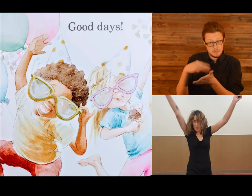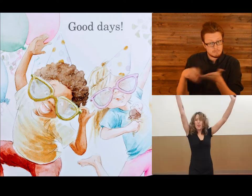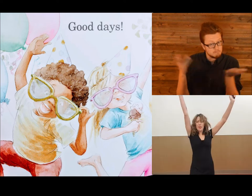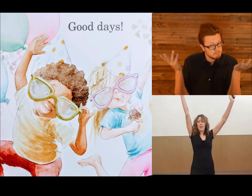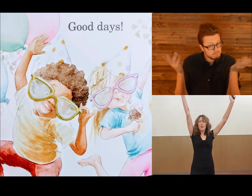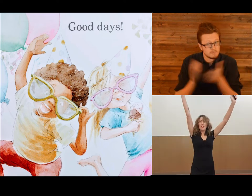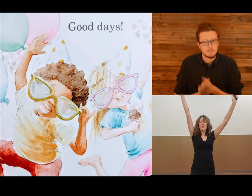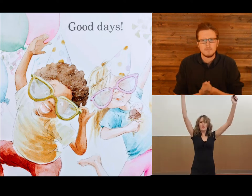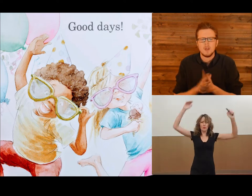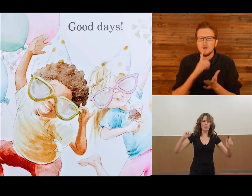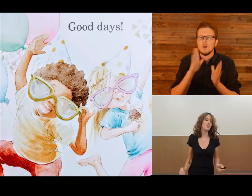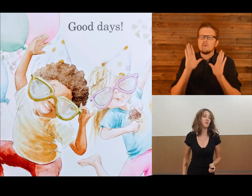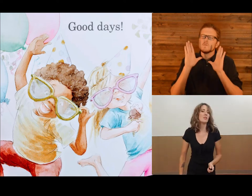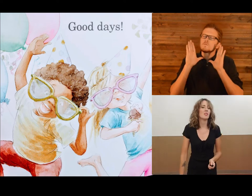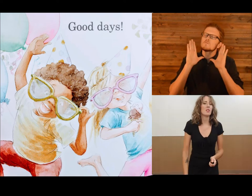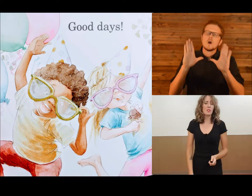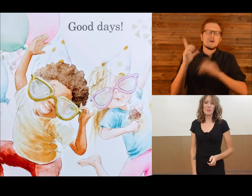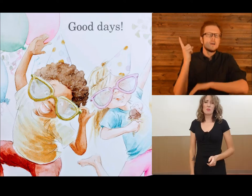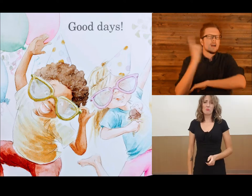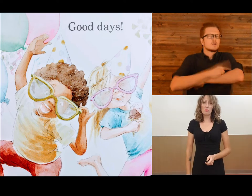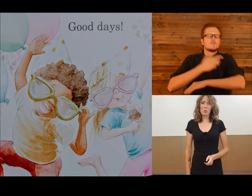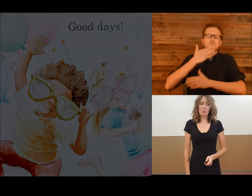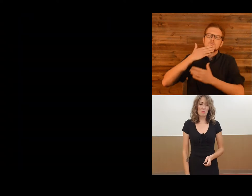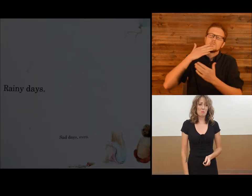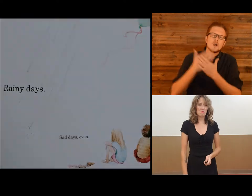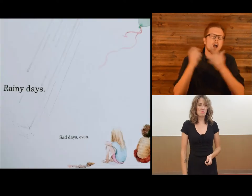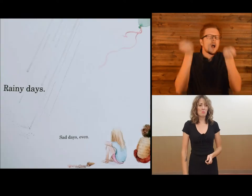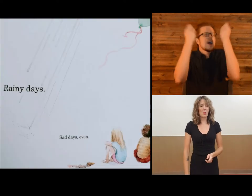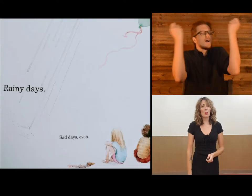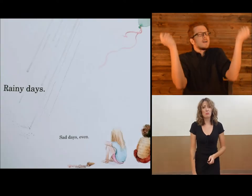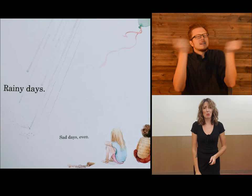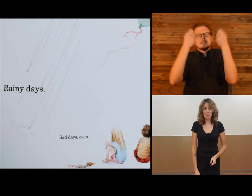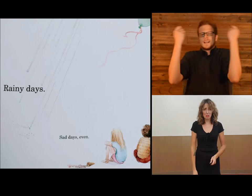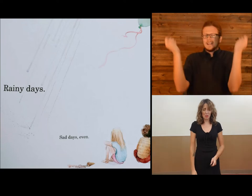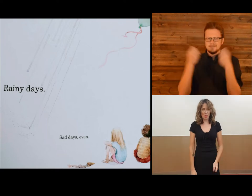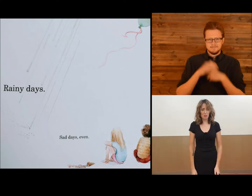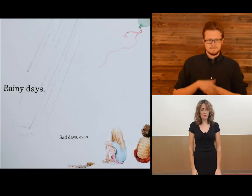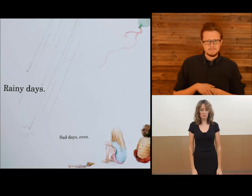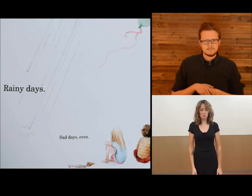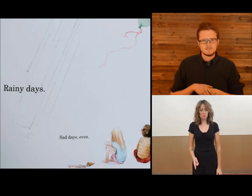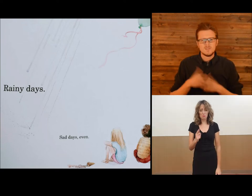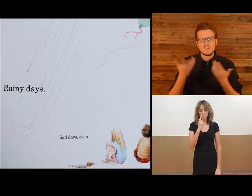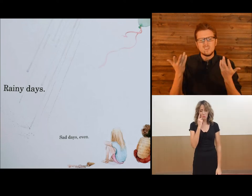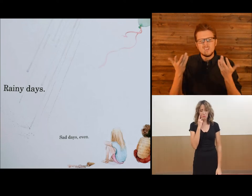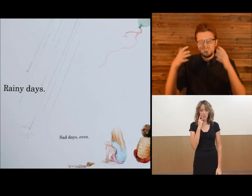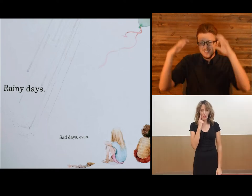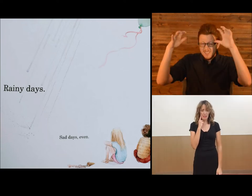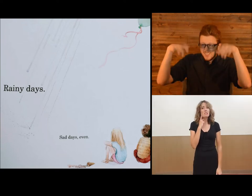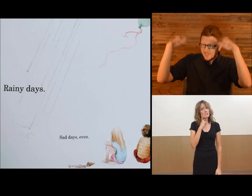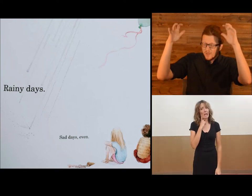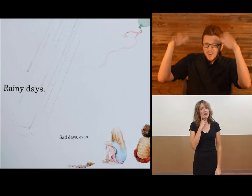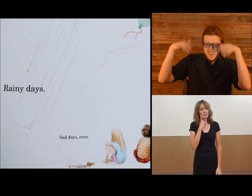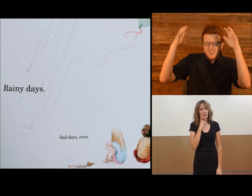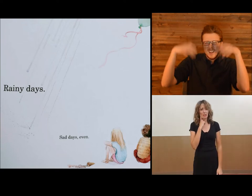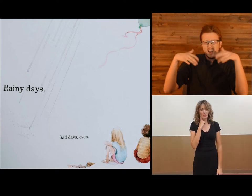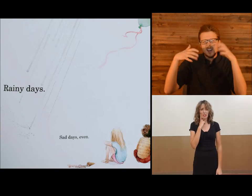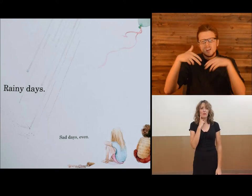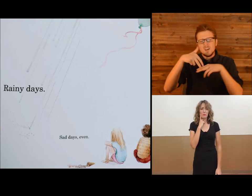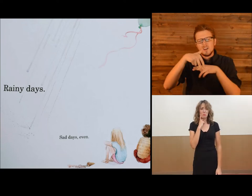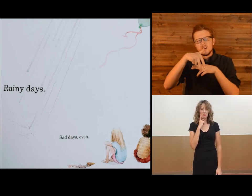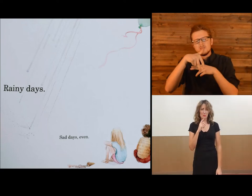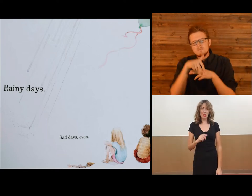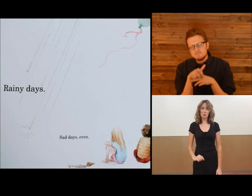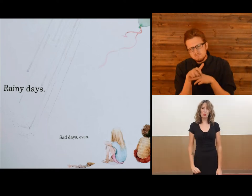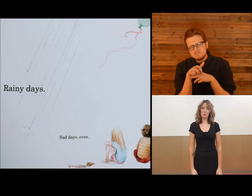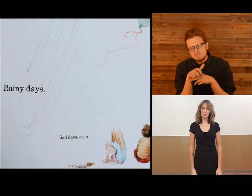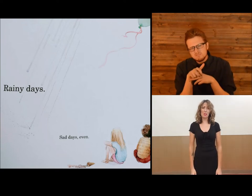days. Woo! Or on rainy days. Sad days